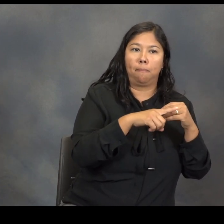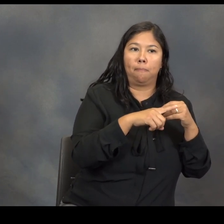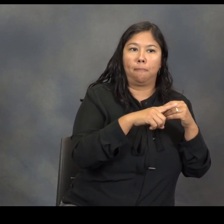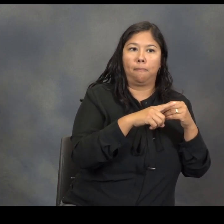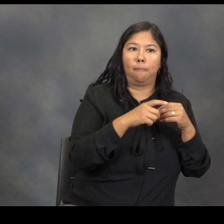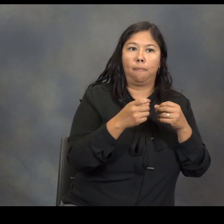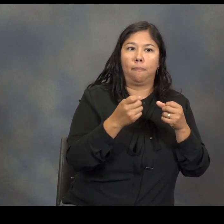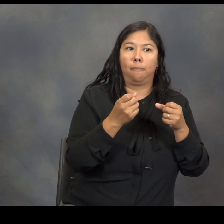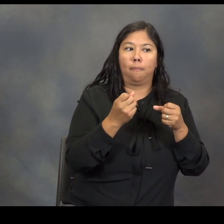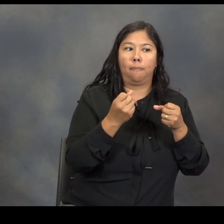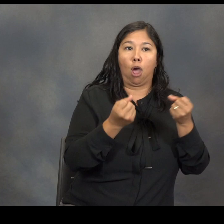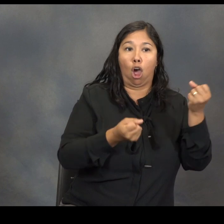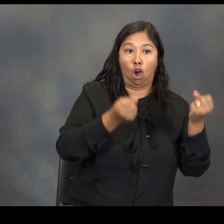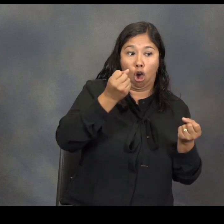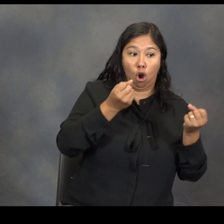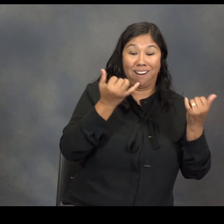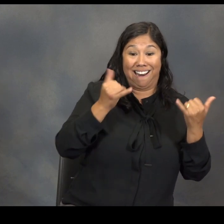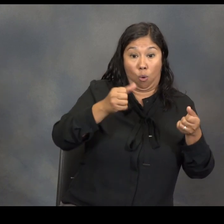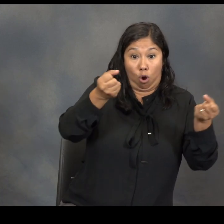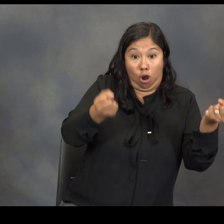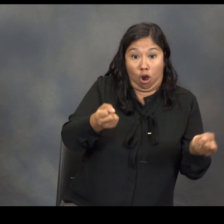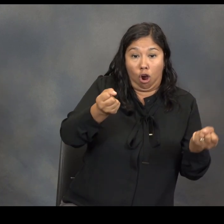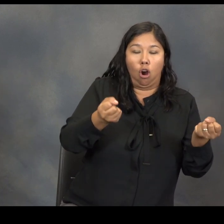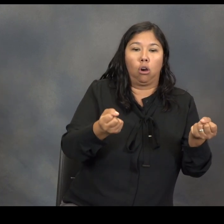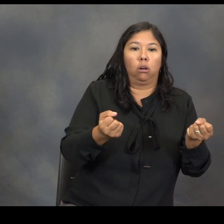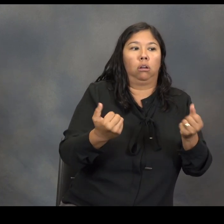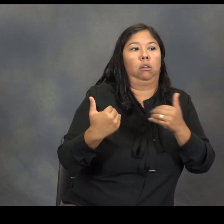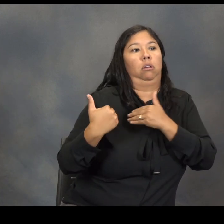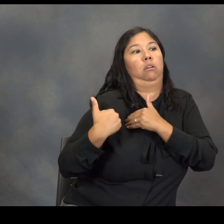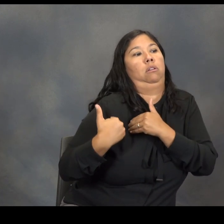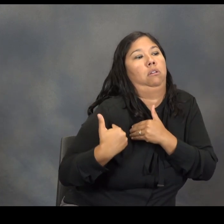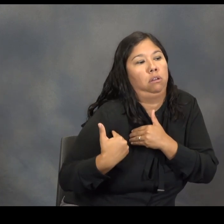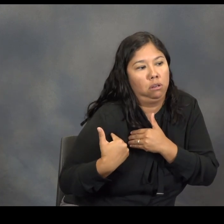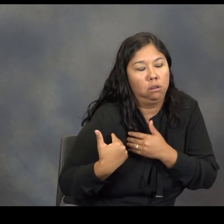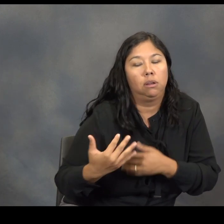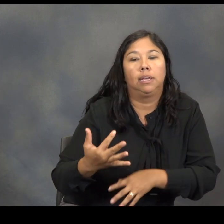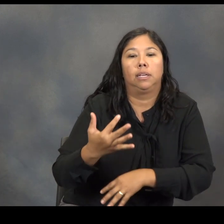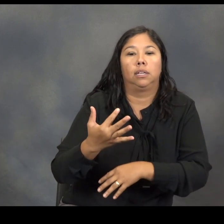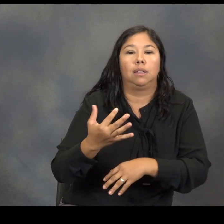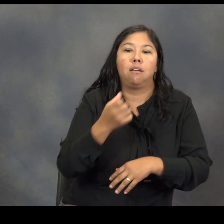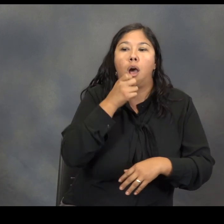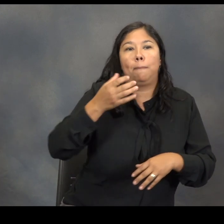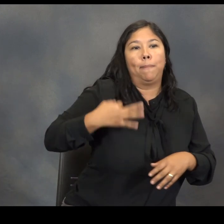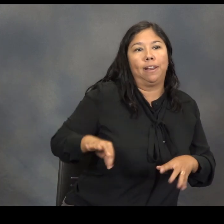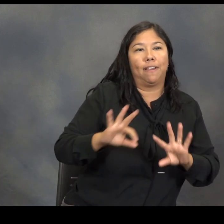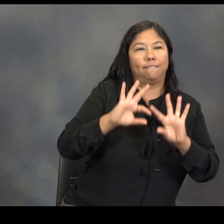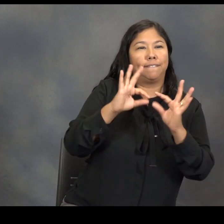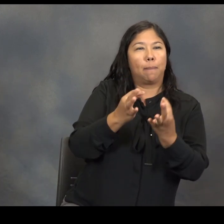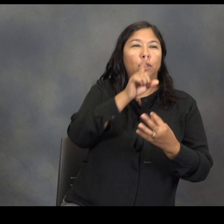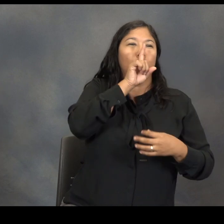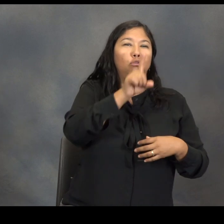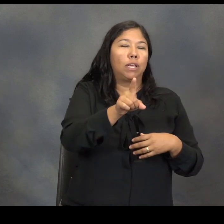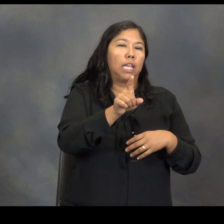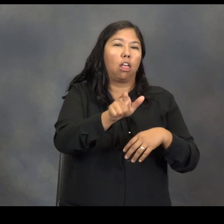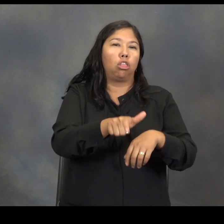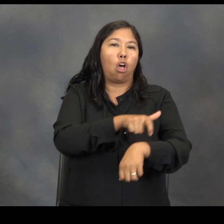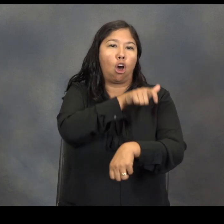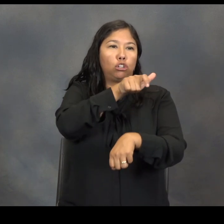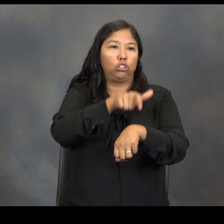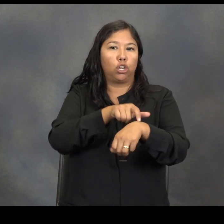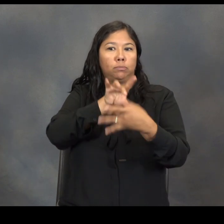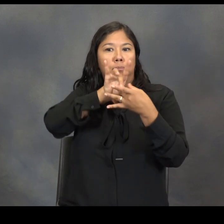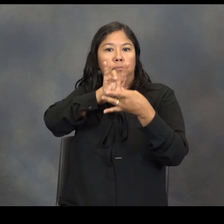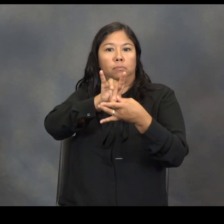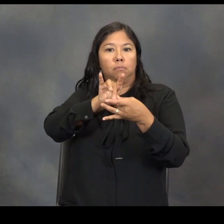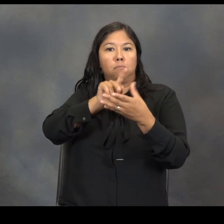a car is now somehow a financial burden rather than an asset for their families. So it's a long-term engagement program. The life of